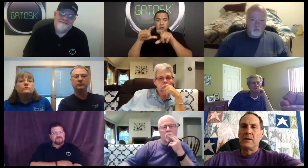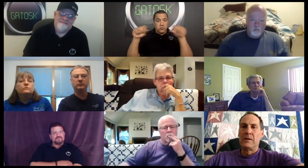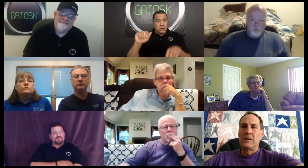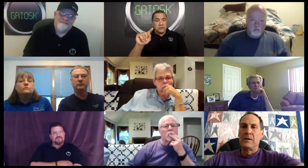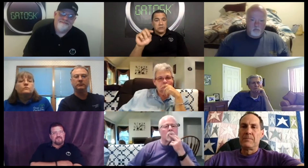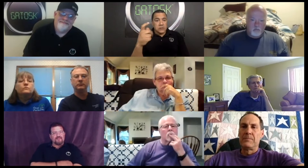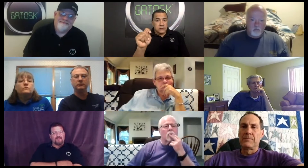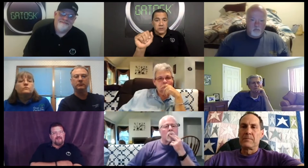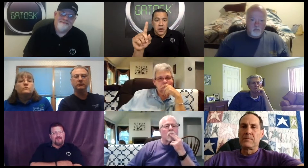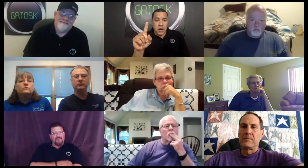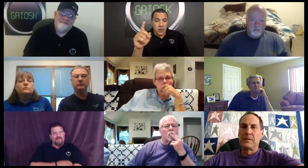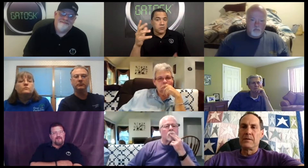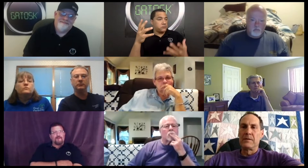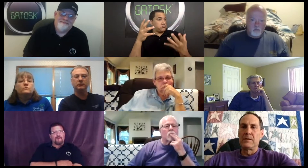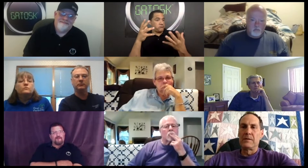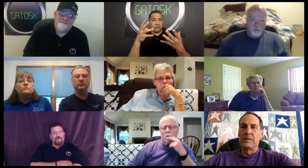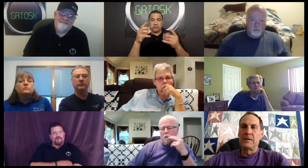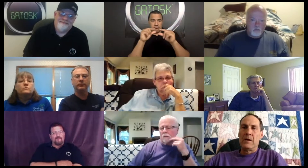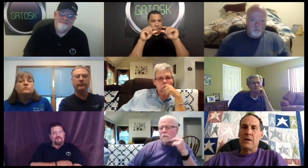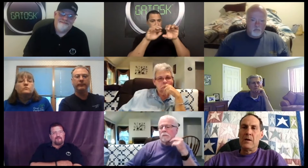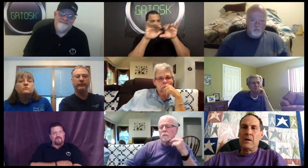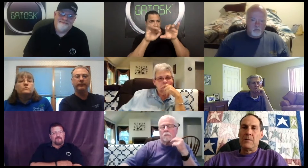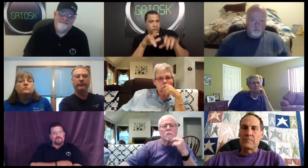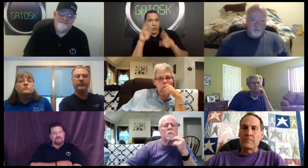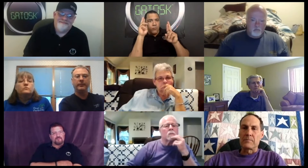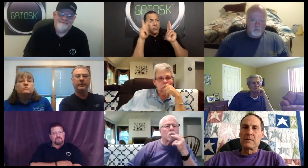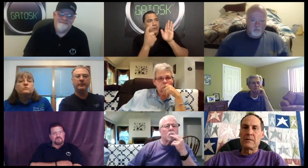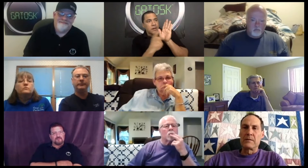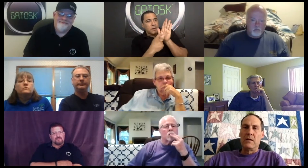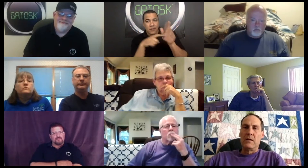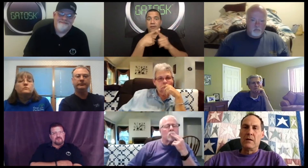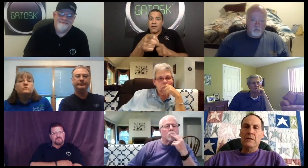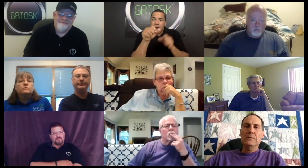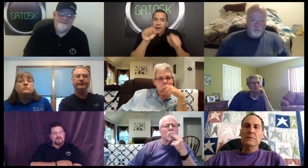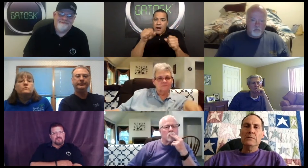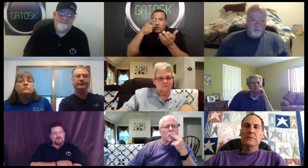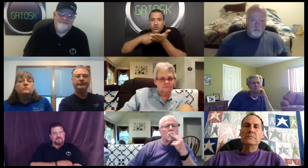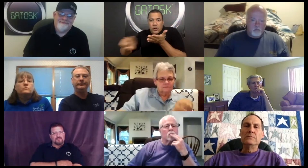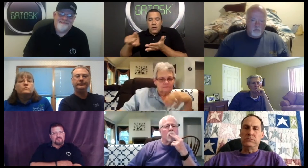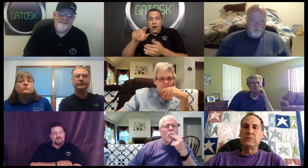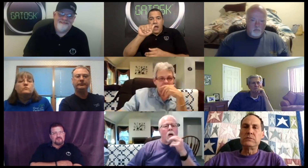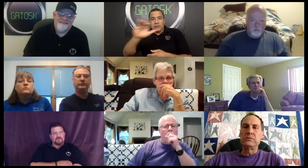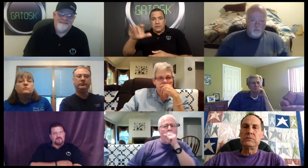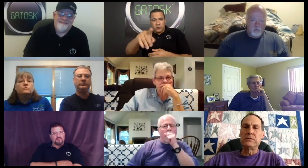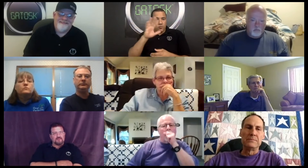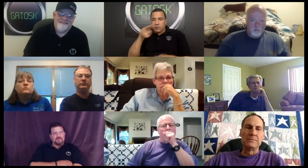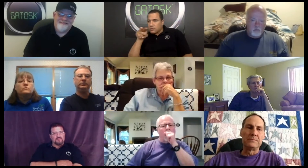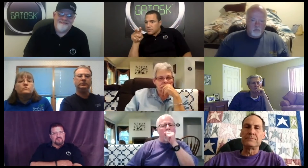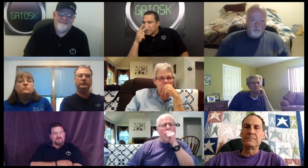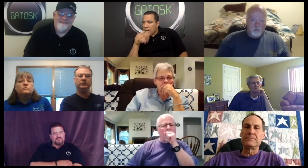It doesn't have to be a banner. It could be a text ad, hoping someone will notice that, and then you can check ACC and